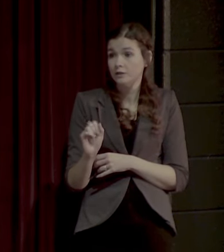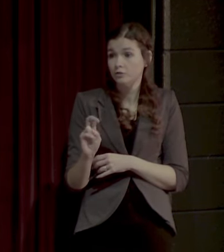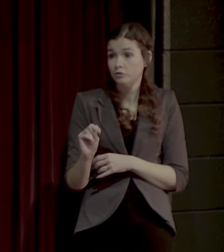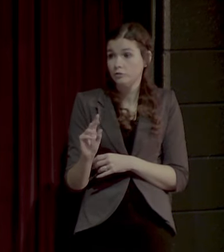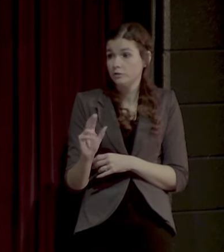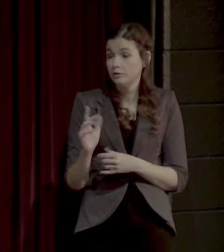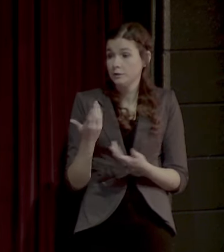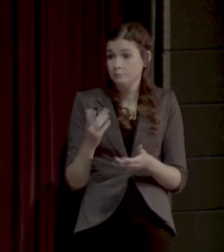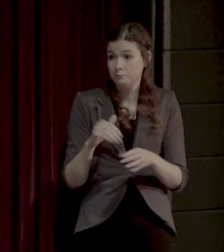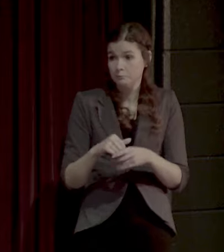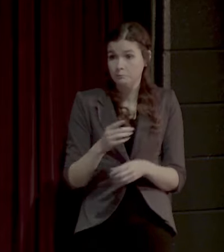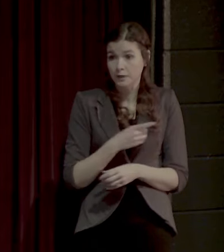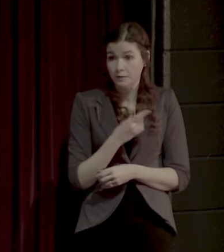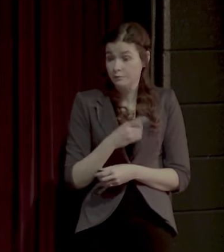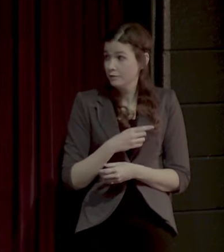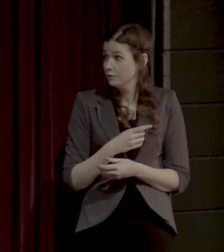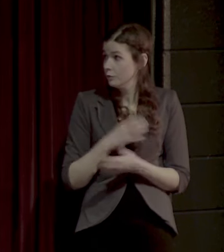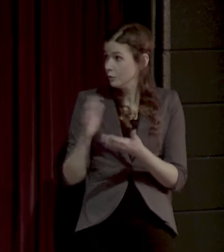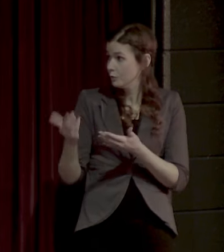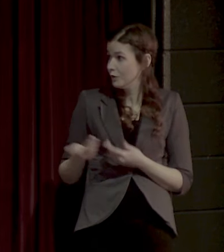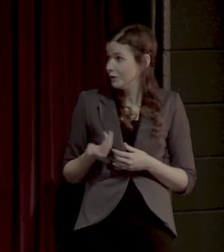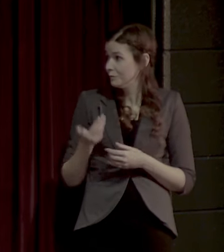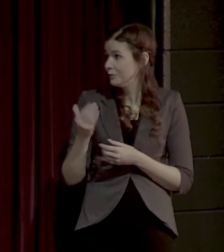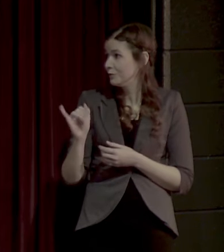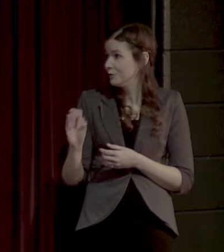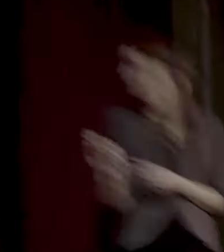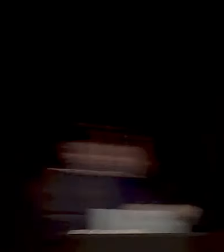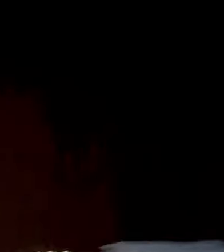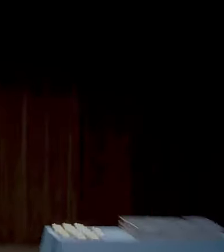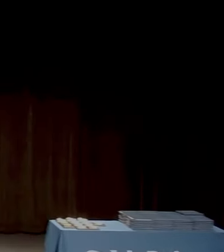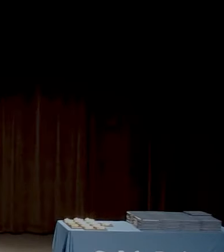Minneapolis. So please welcome Jill Lauser.